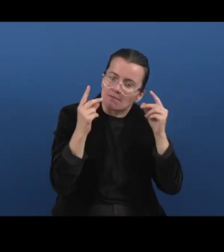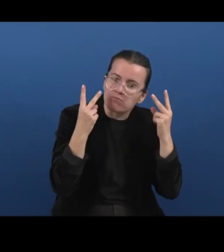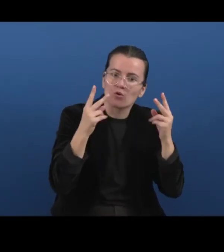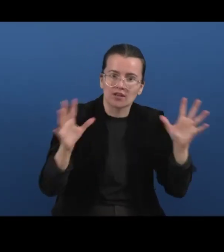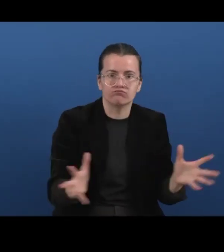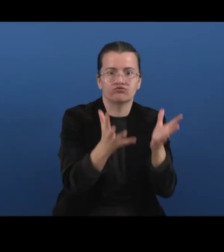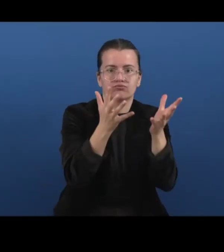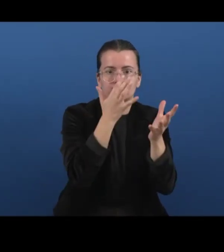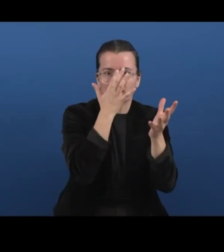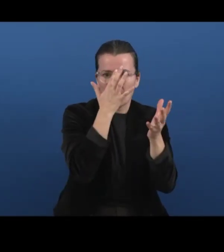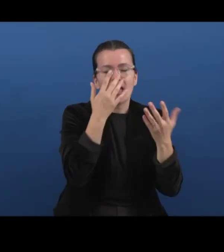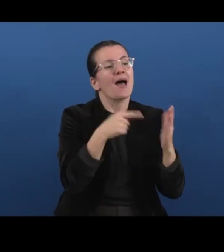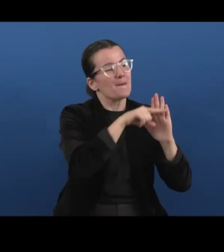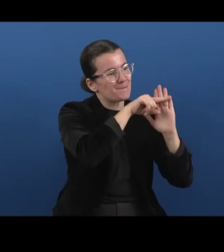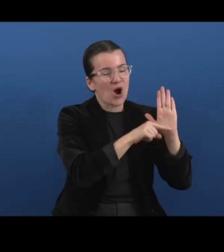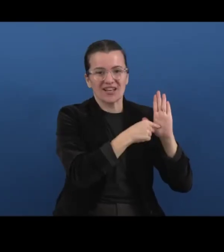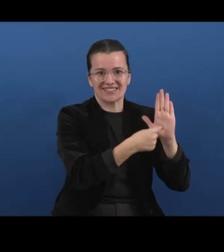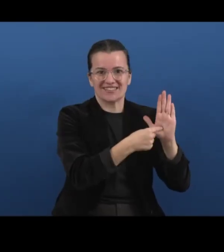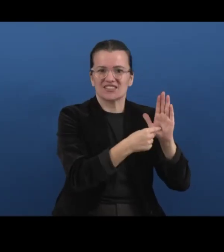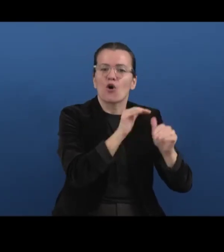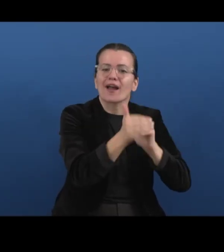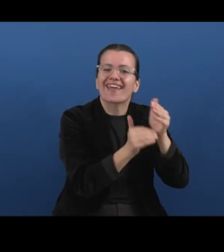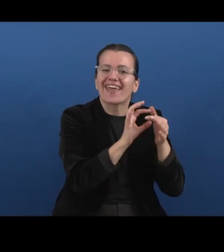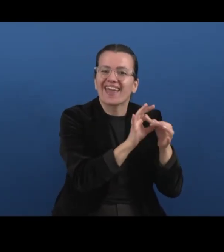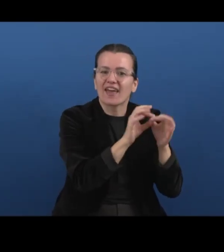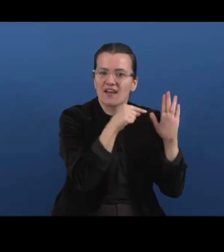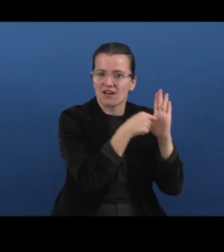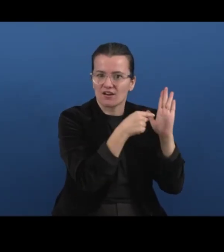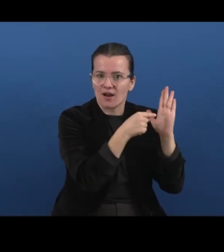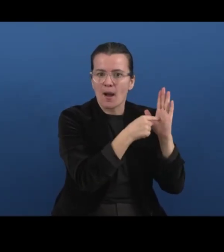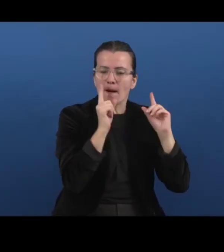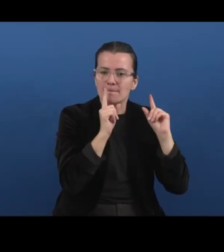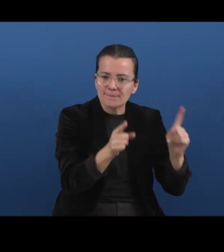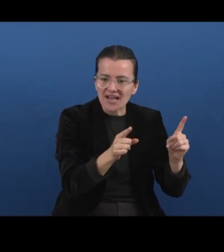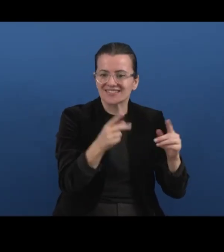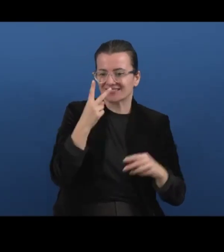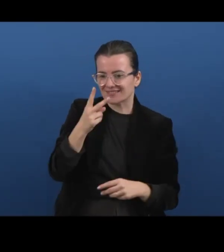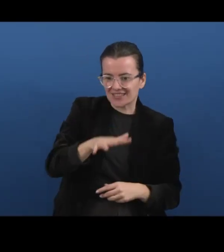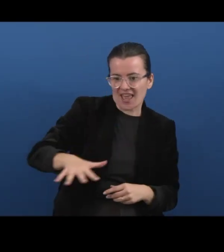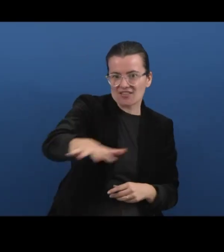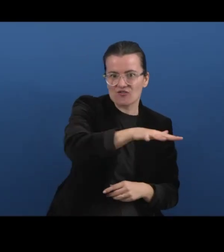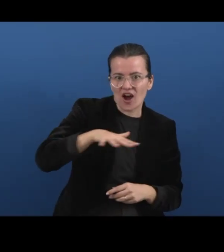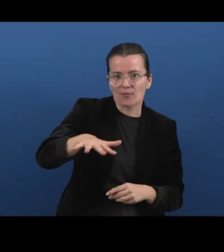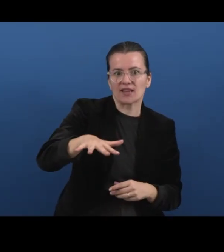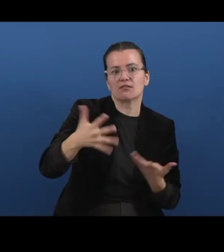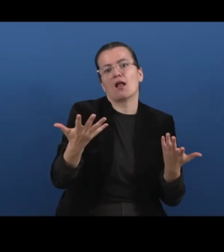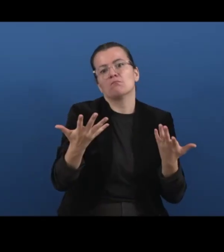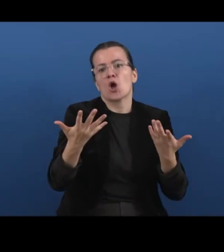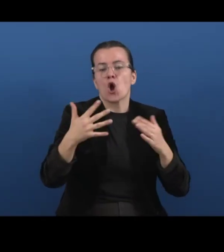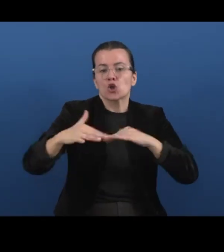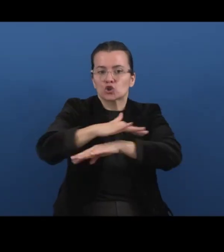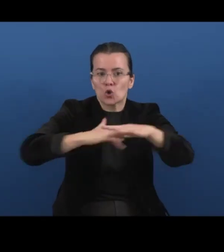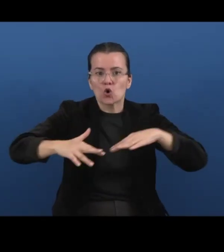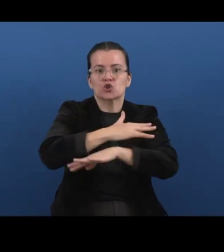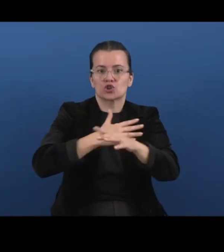possible, align care policies with environmental, social, and governance, and diversity, equity, and